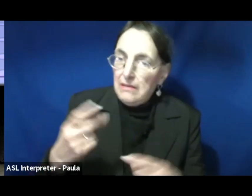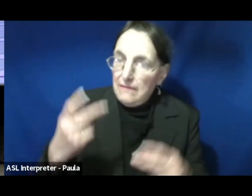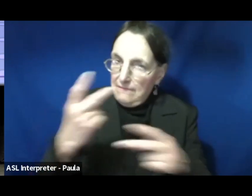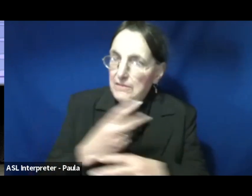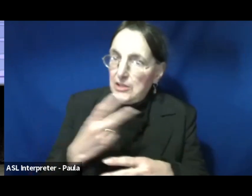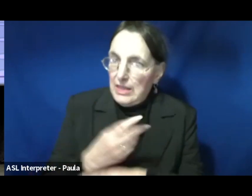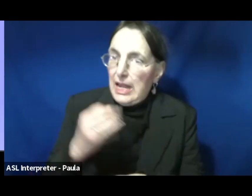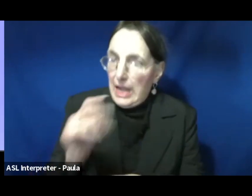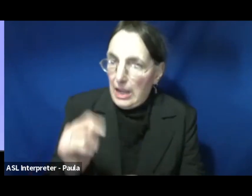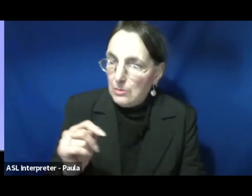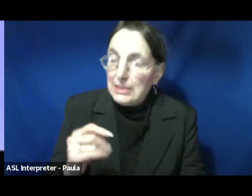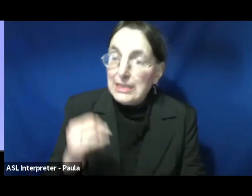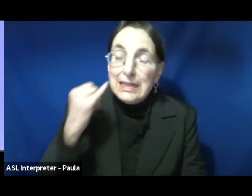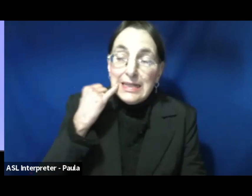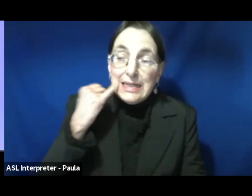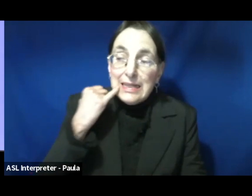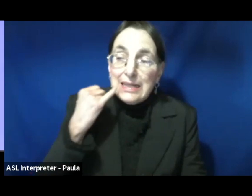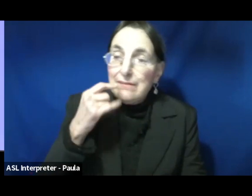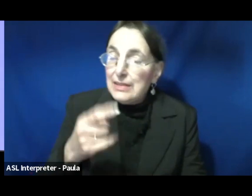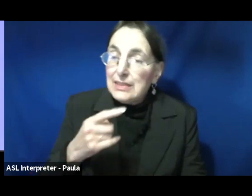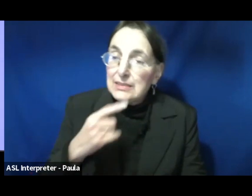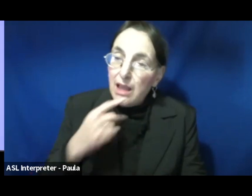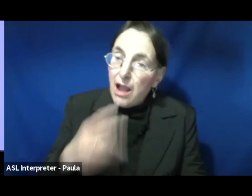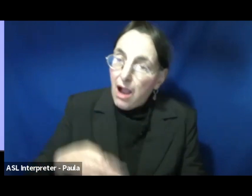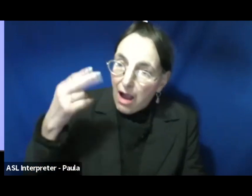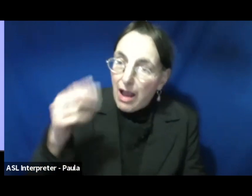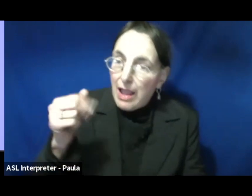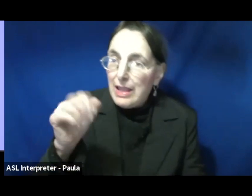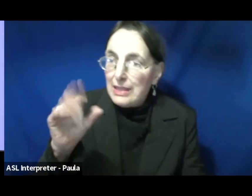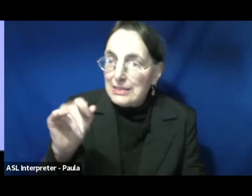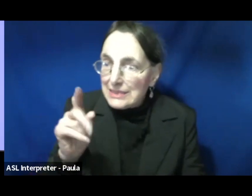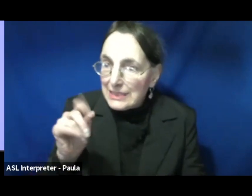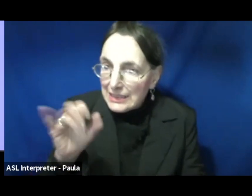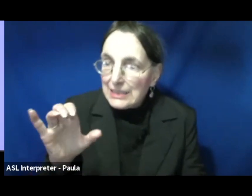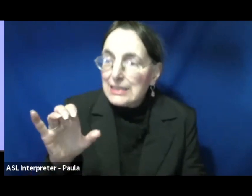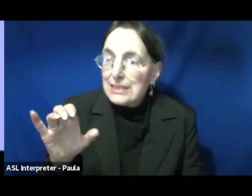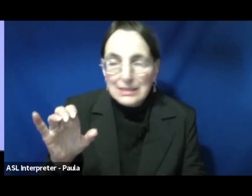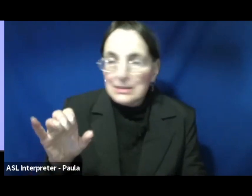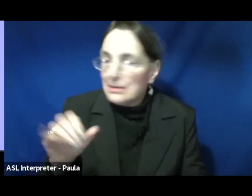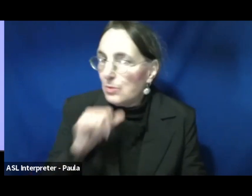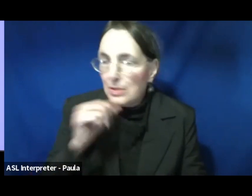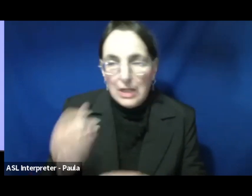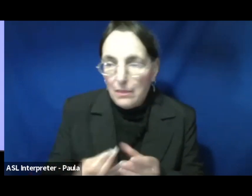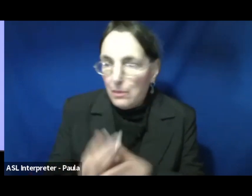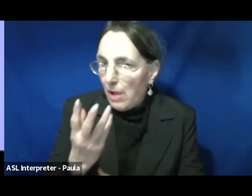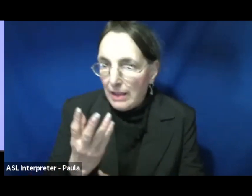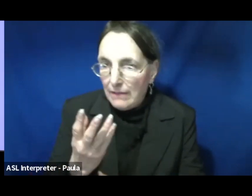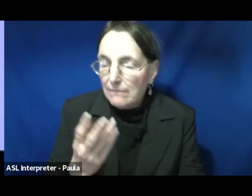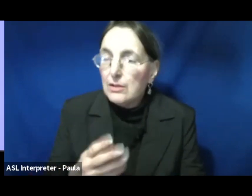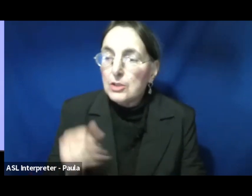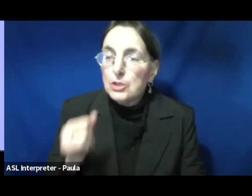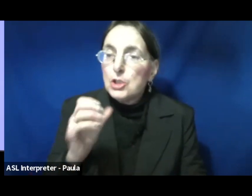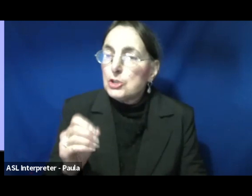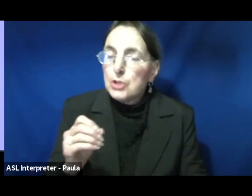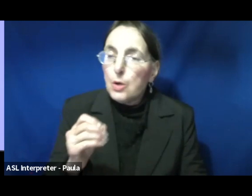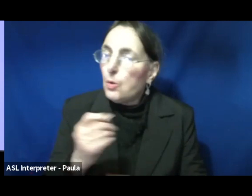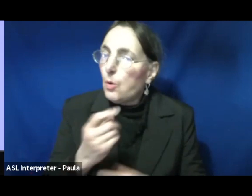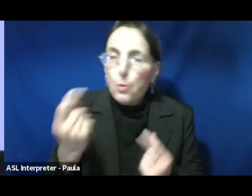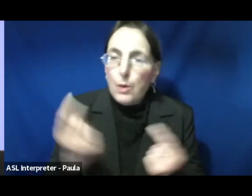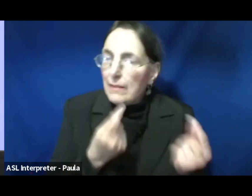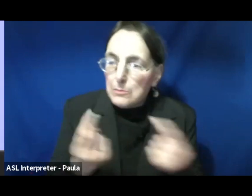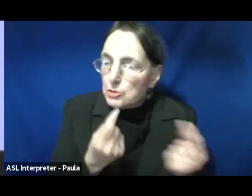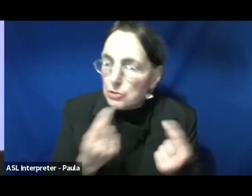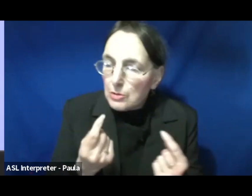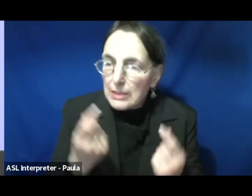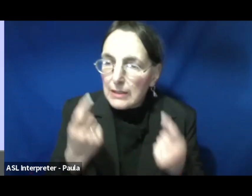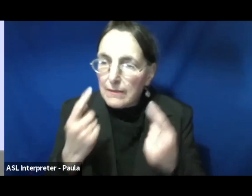you will affect the beneficial soil microorganisms as well. They will not thrive. So what have these folks been doing? They've been trying to manage